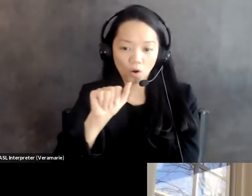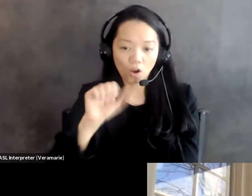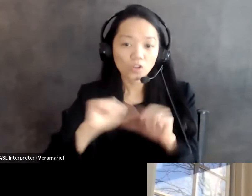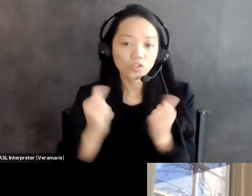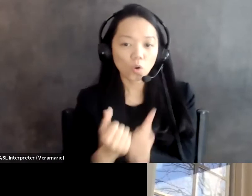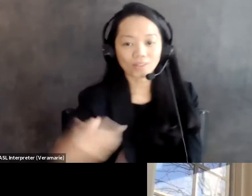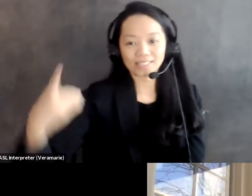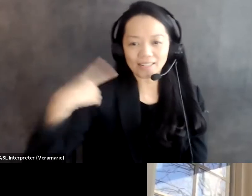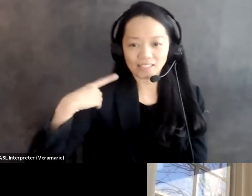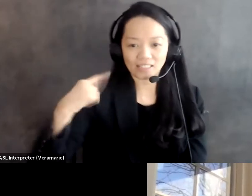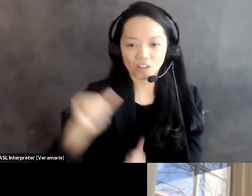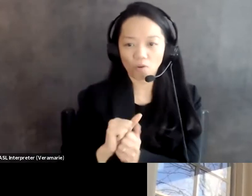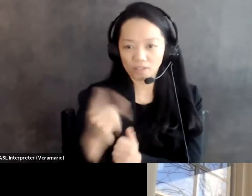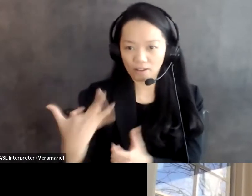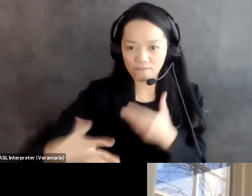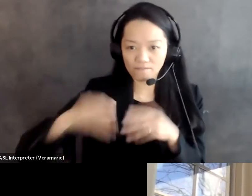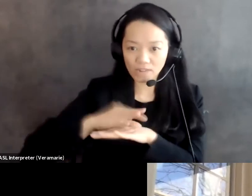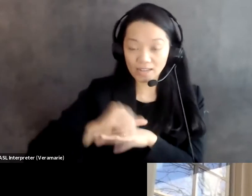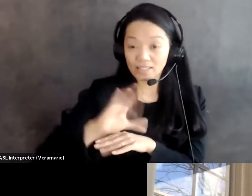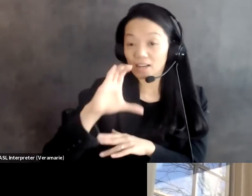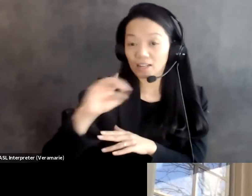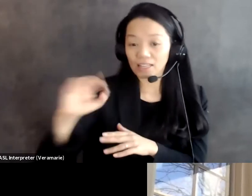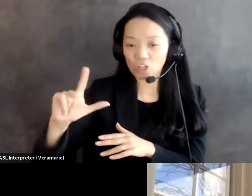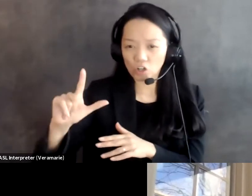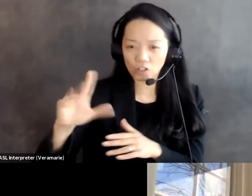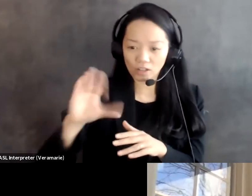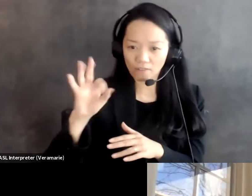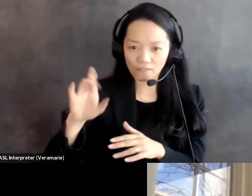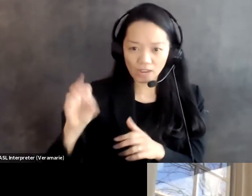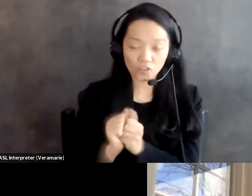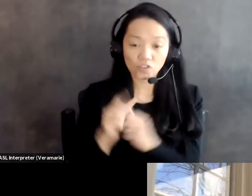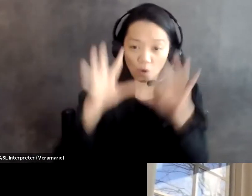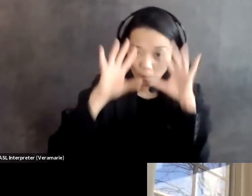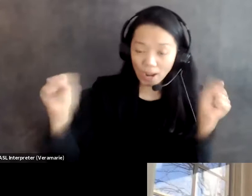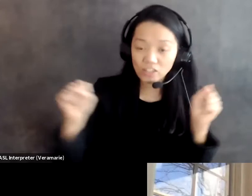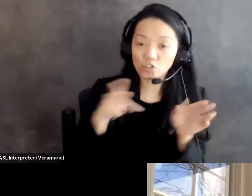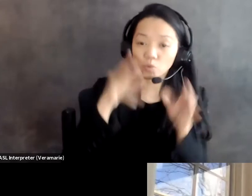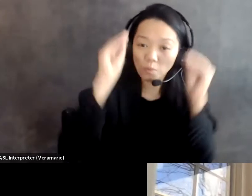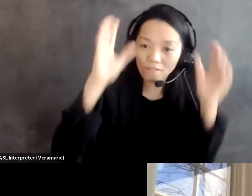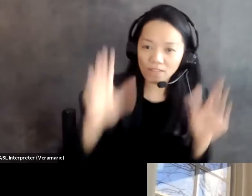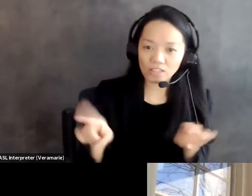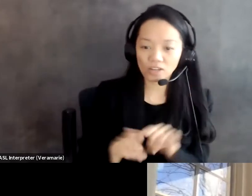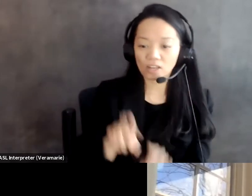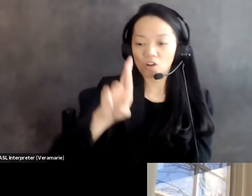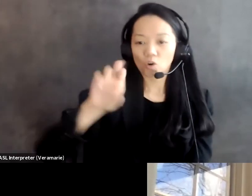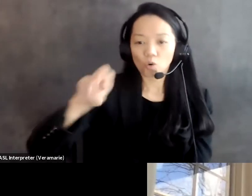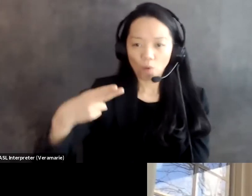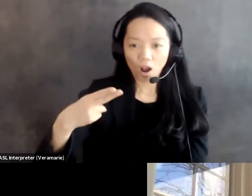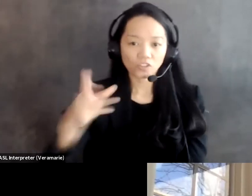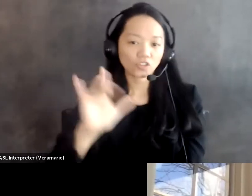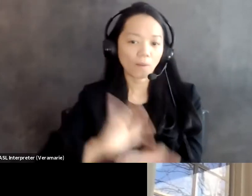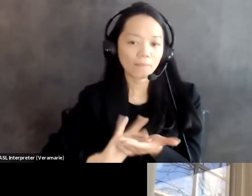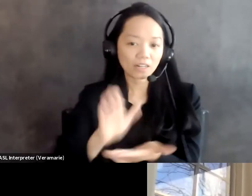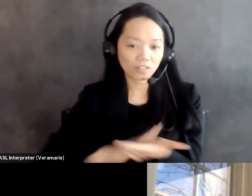for clinical affairs, and the Michael E. Kelly, MD, presidential professor at Rush Medical